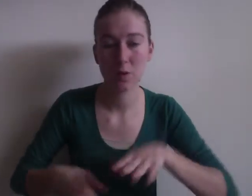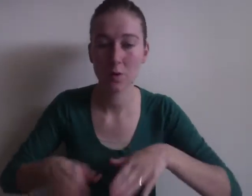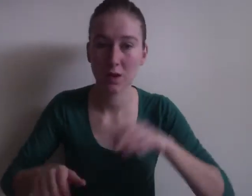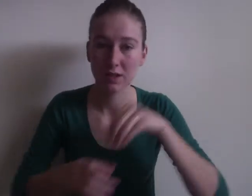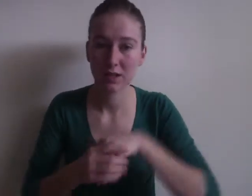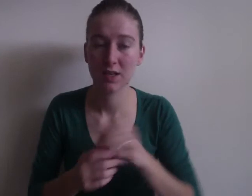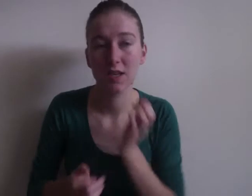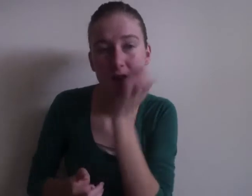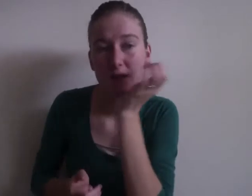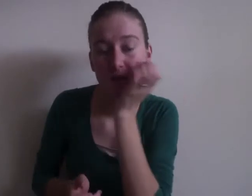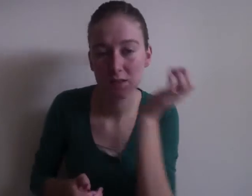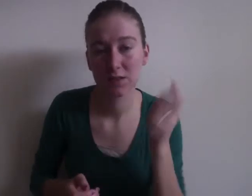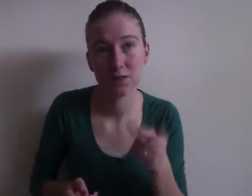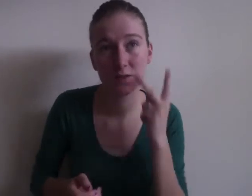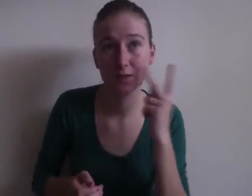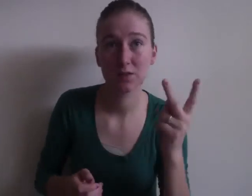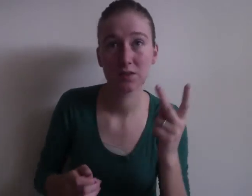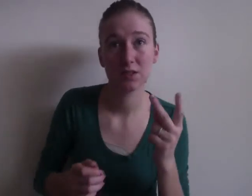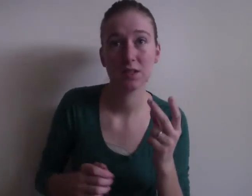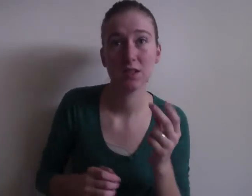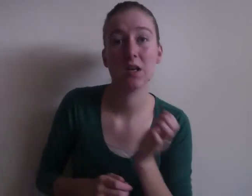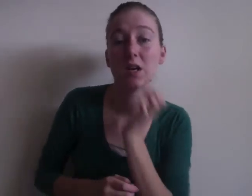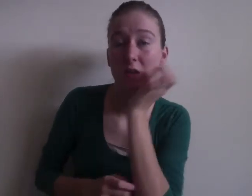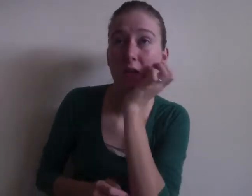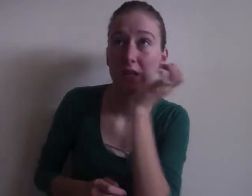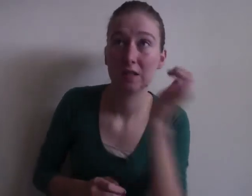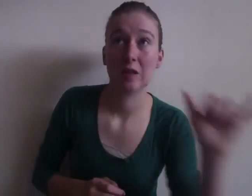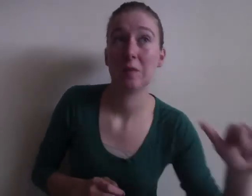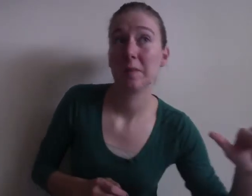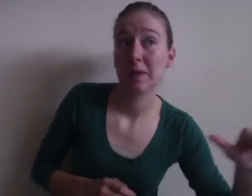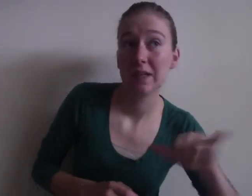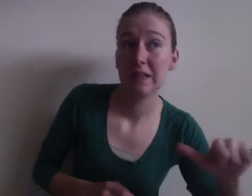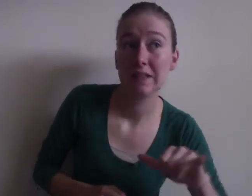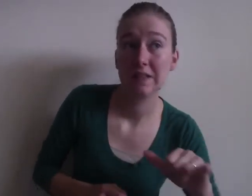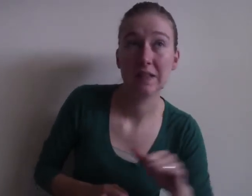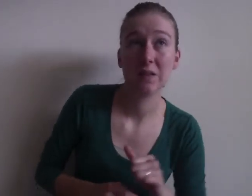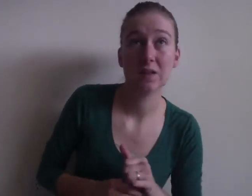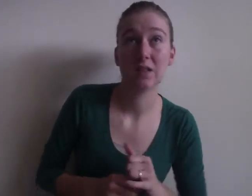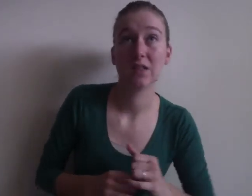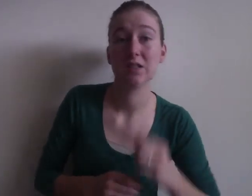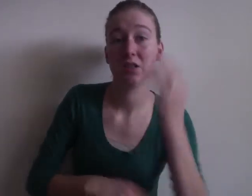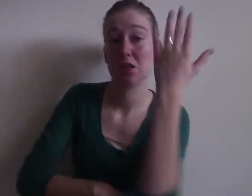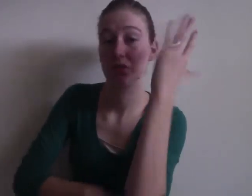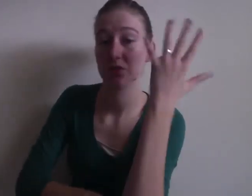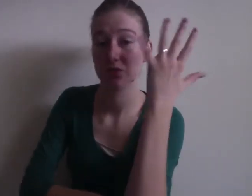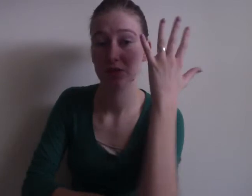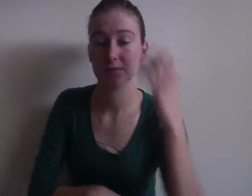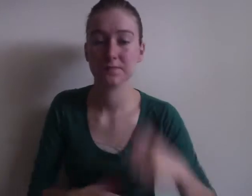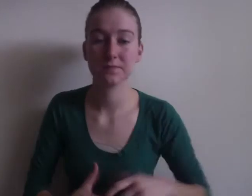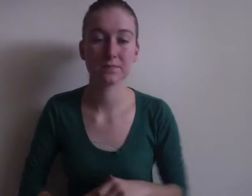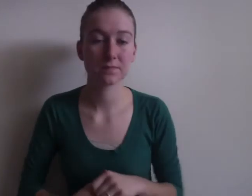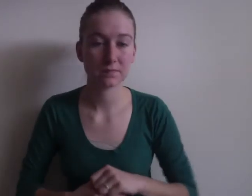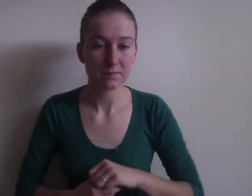What? The Lego? I've seen the movie once, but I don't really remember. What